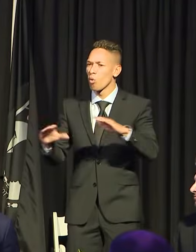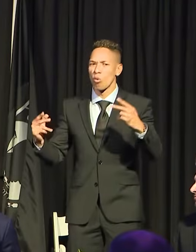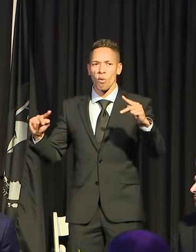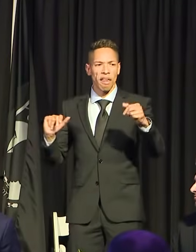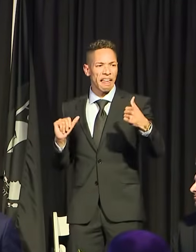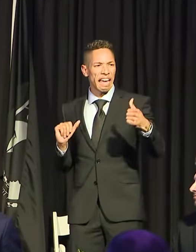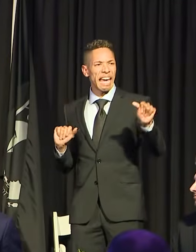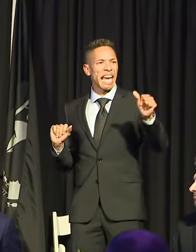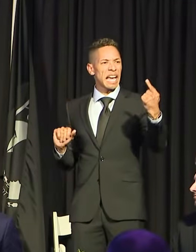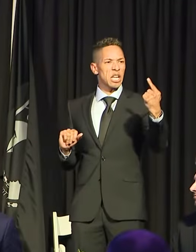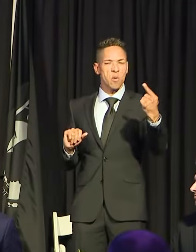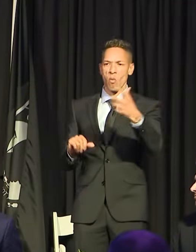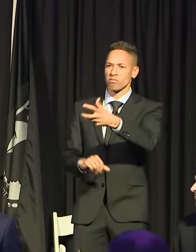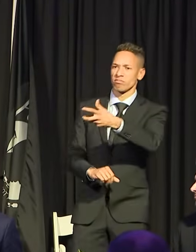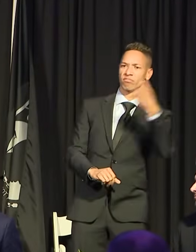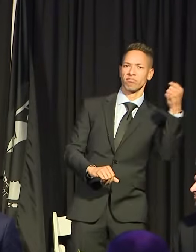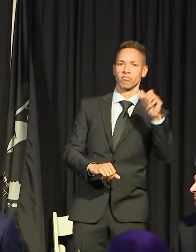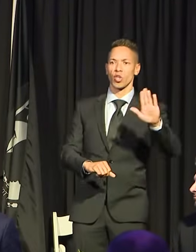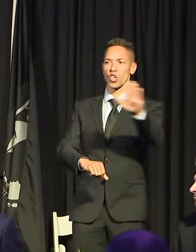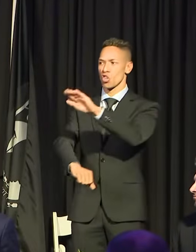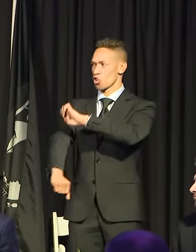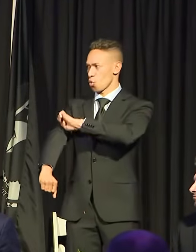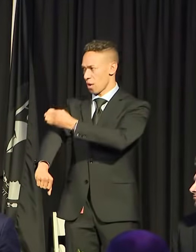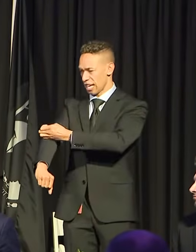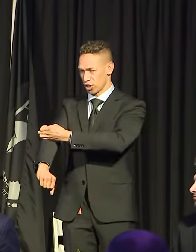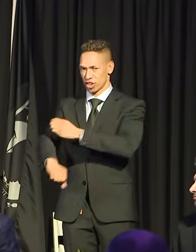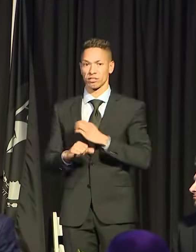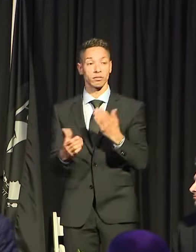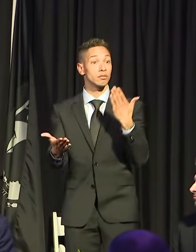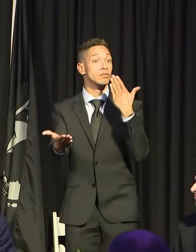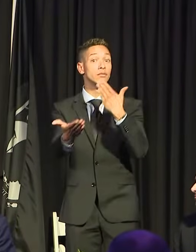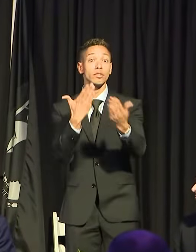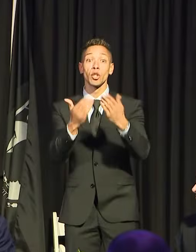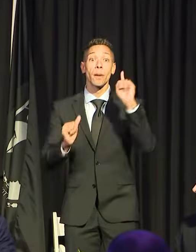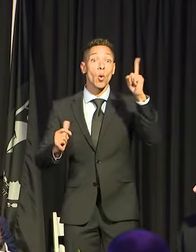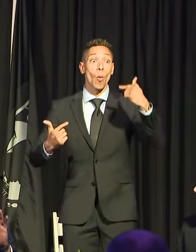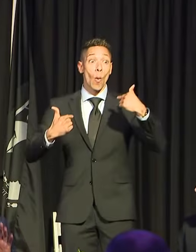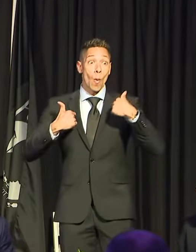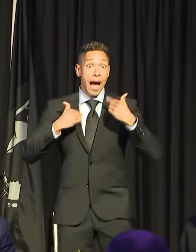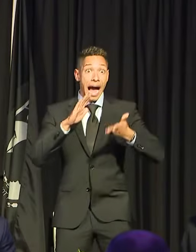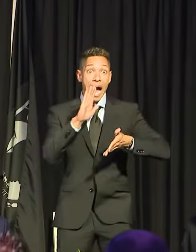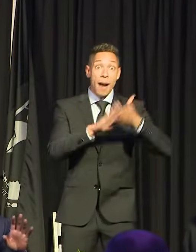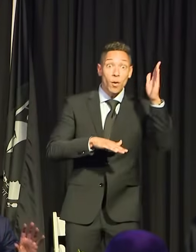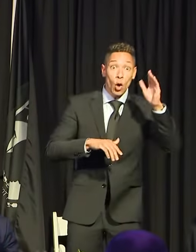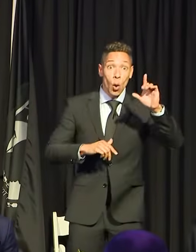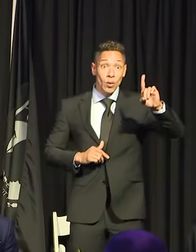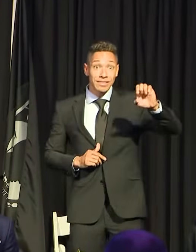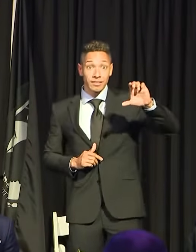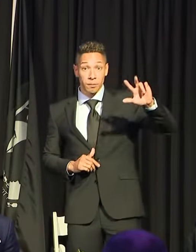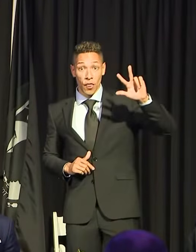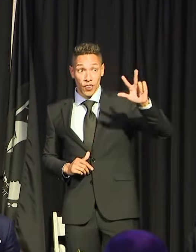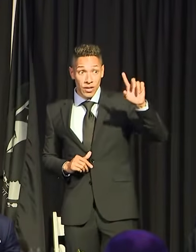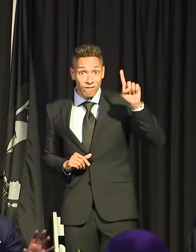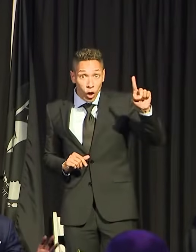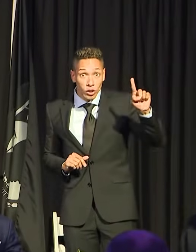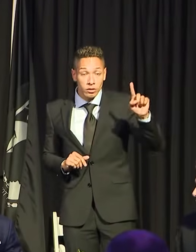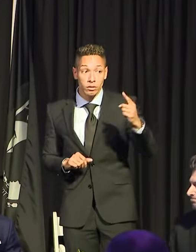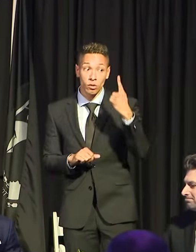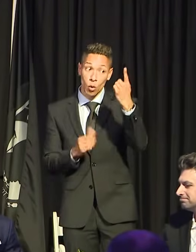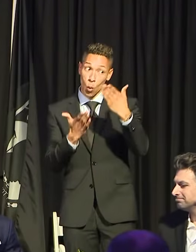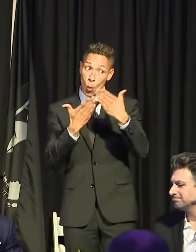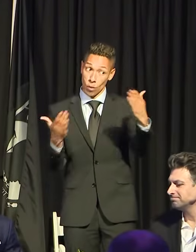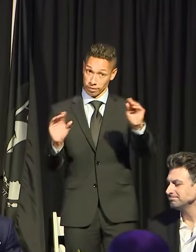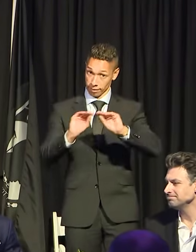anyone take away that energy. And no matter where I'm going December 31st, one thing